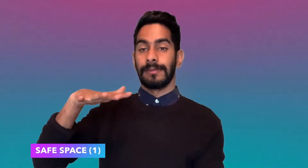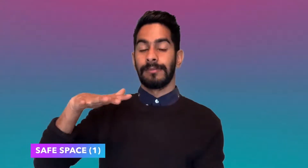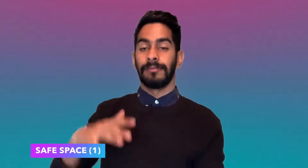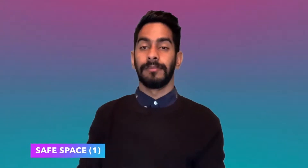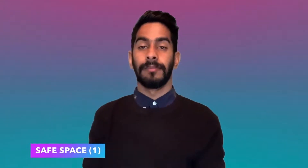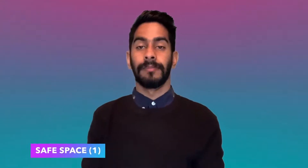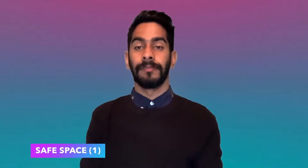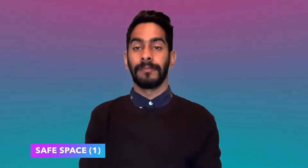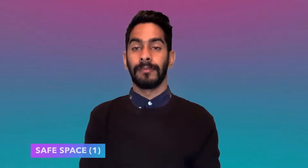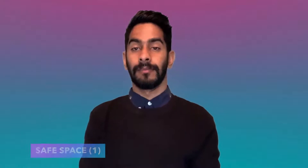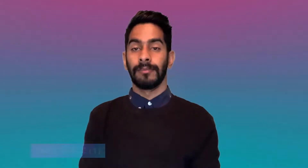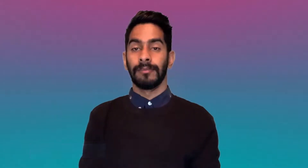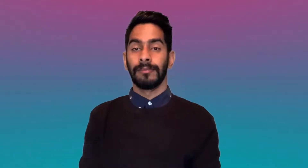Safe space.